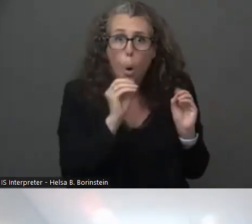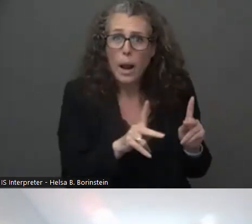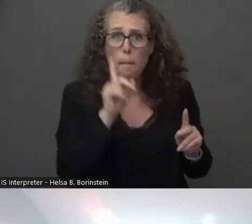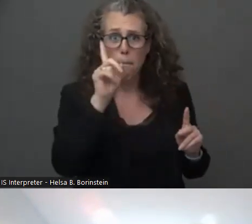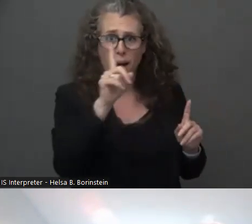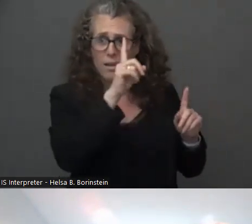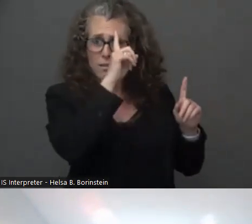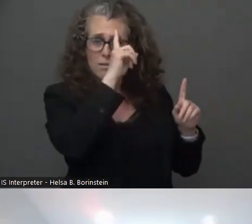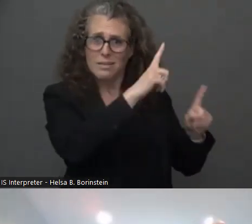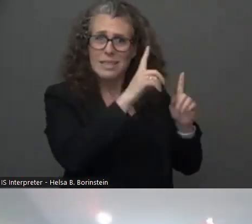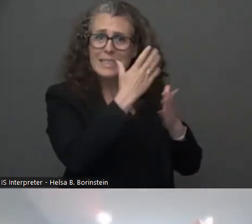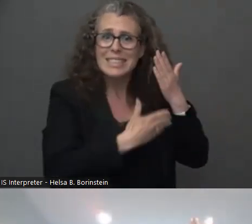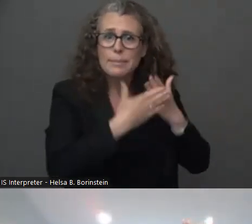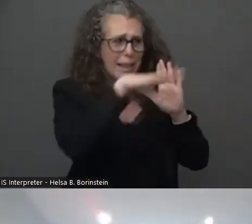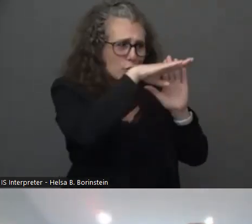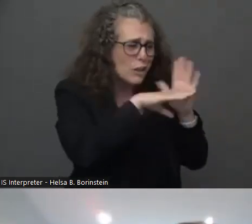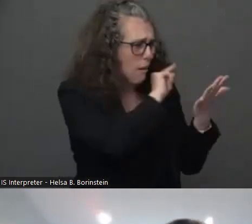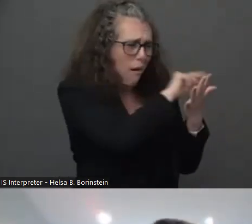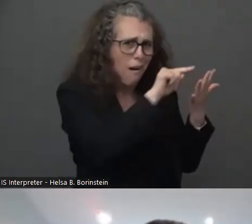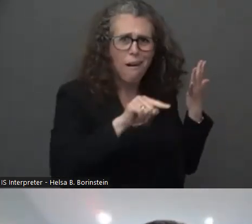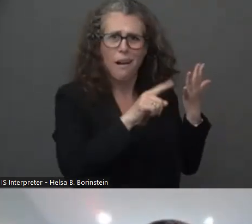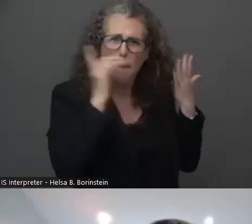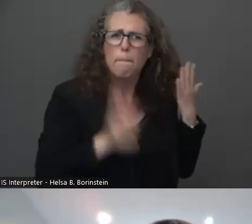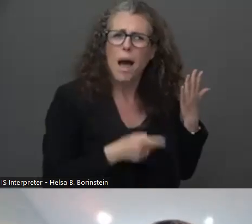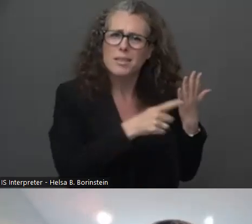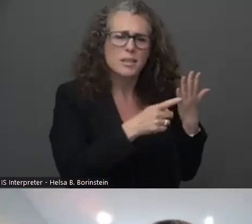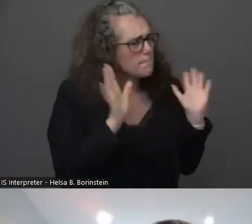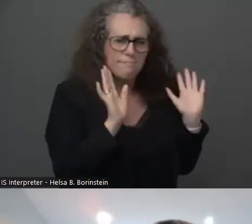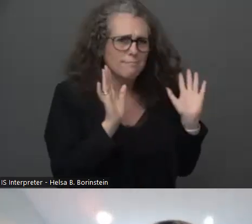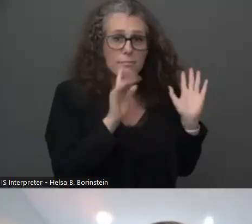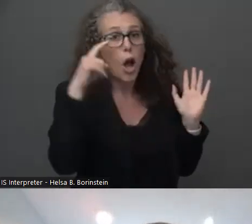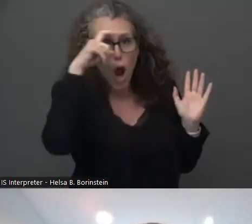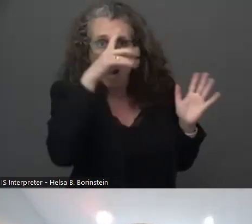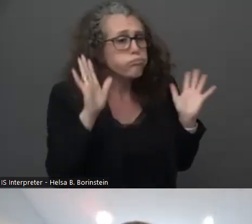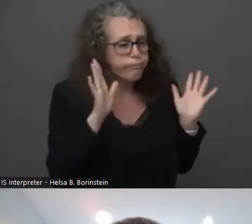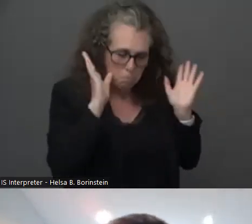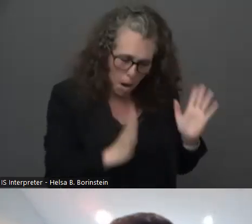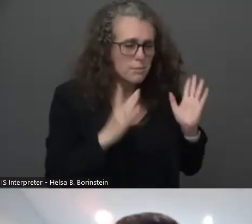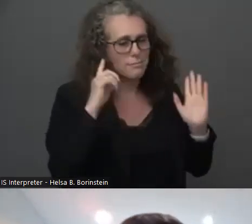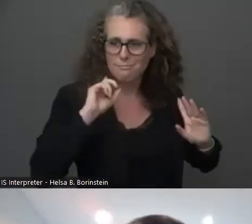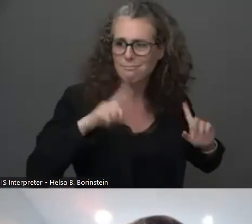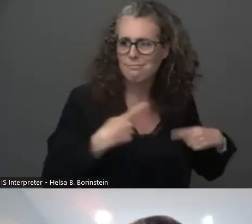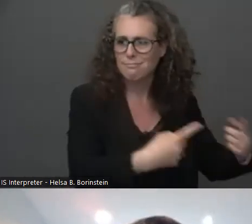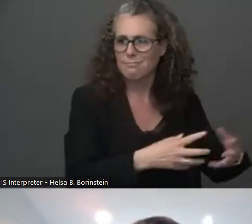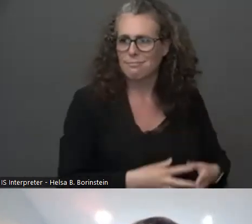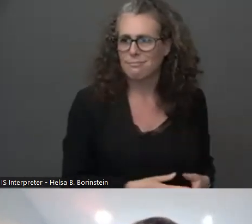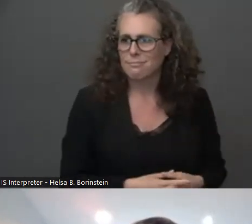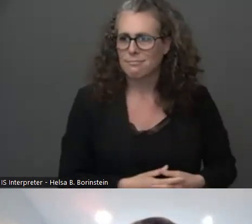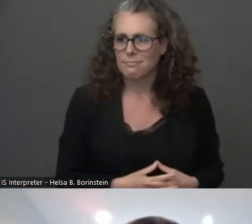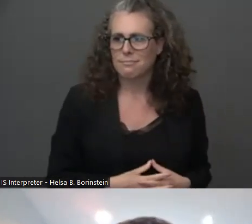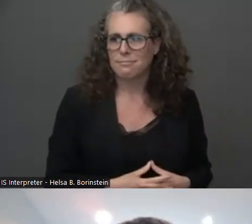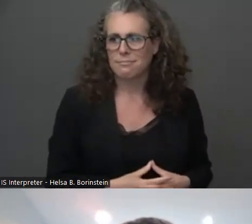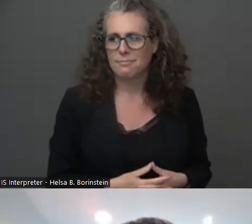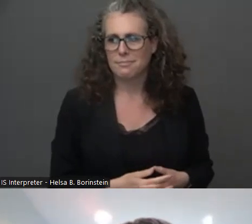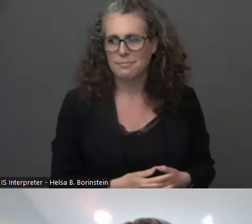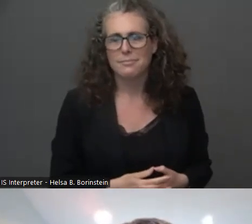involved in getting this right? I'm going to start with Nitin, please, because I'd be very interested in your perspective. How do you persuade your guys